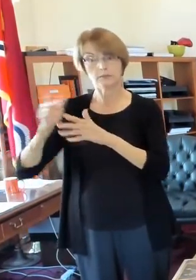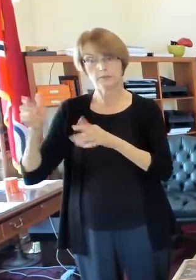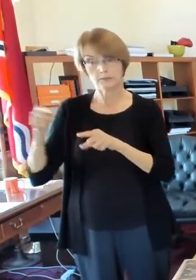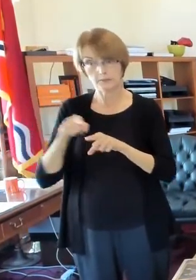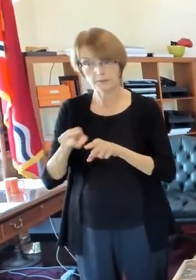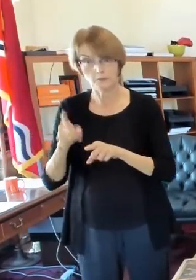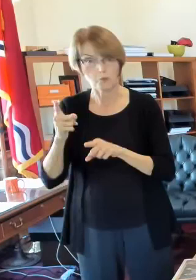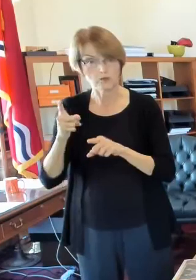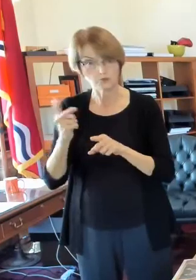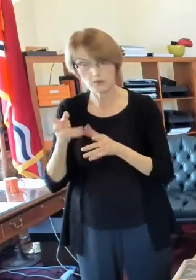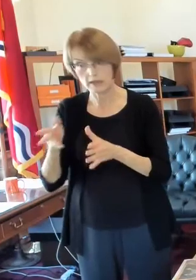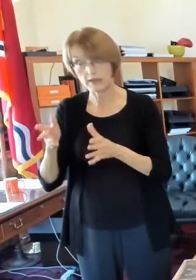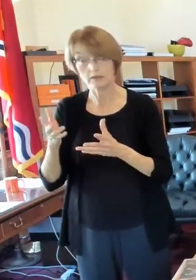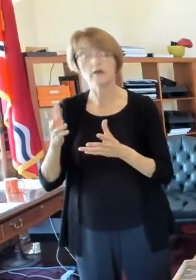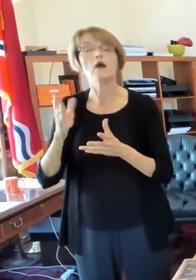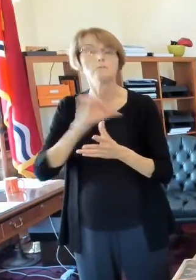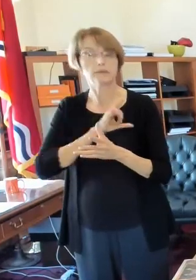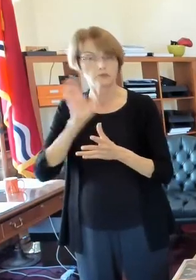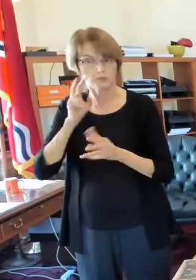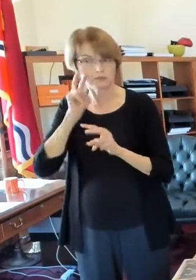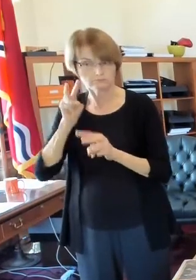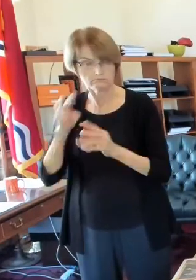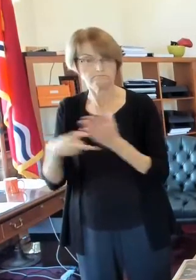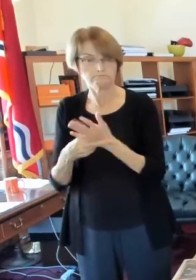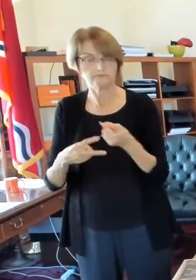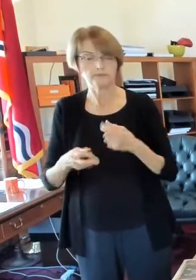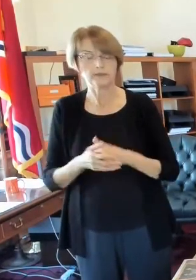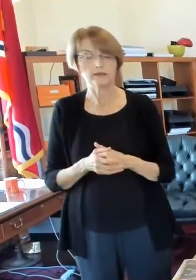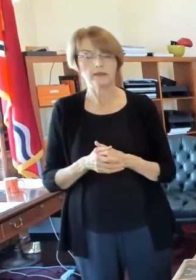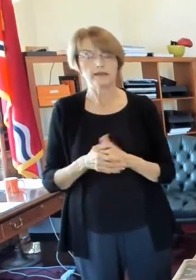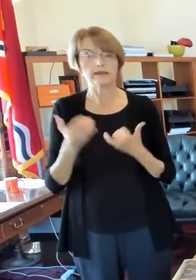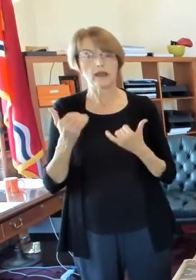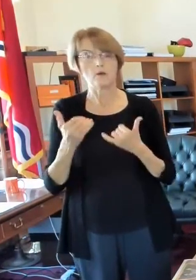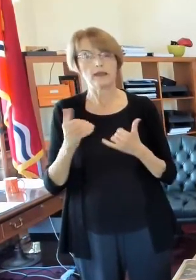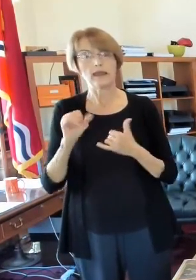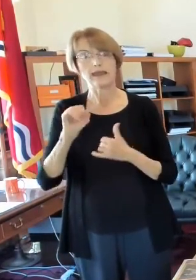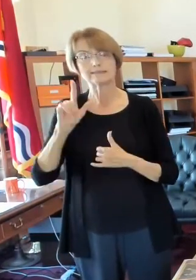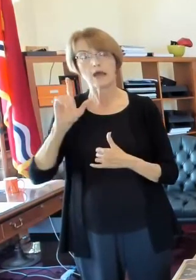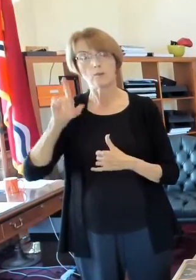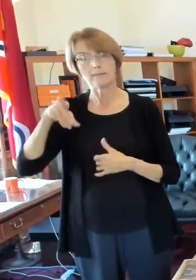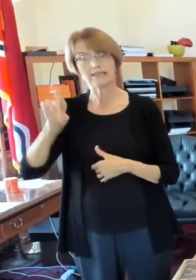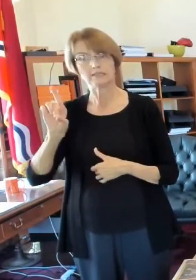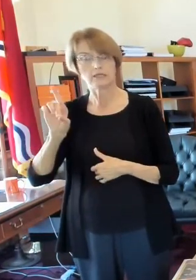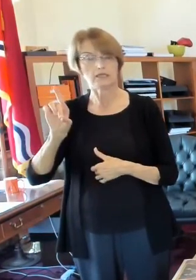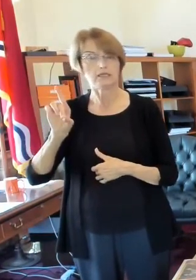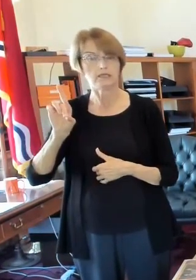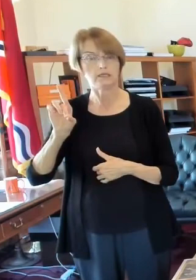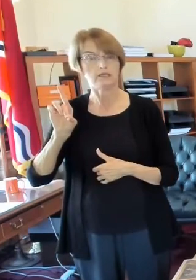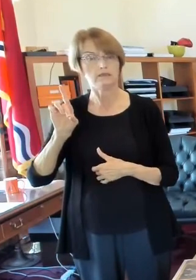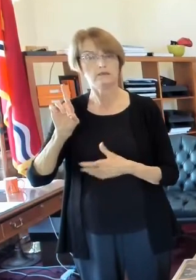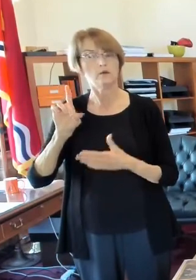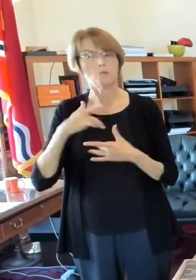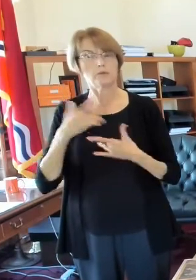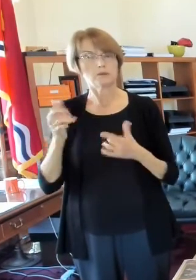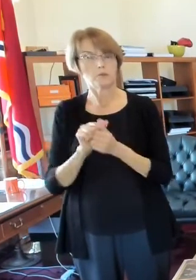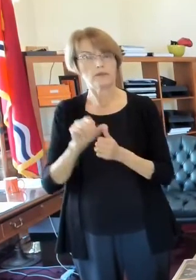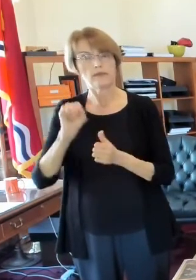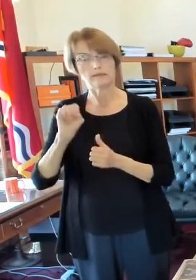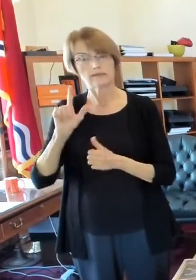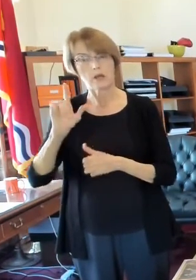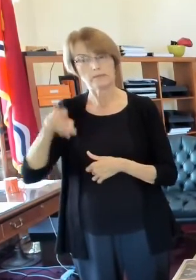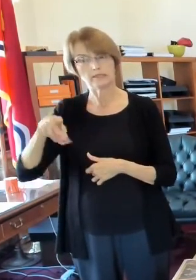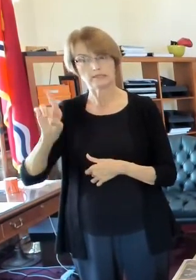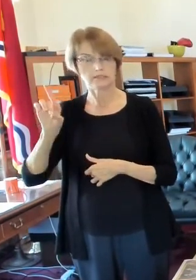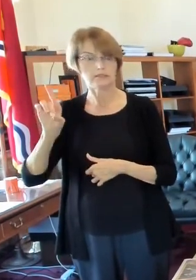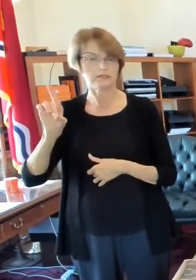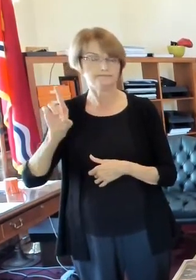have a question about the outside review of SLMPD and what is the latest update on that progress?